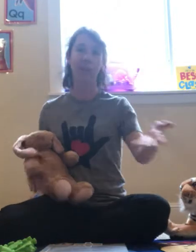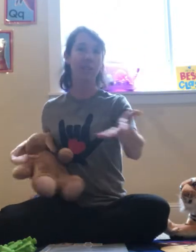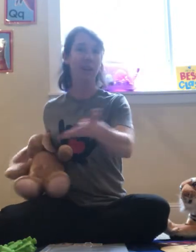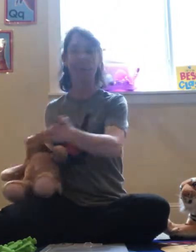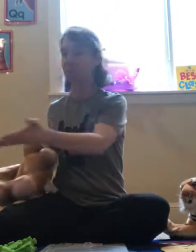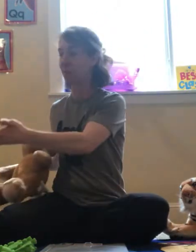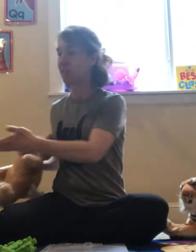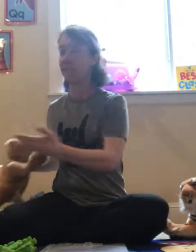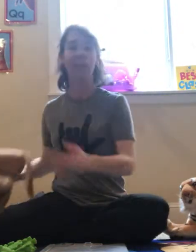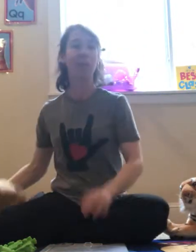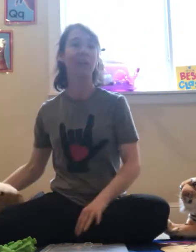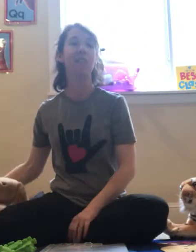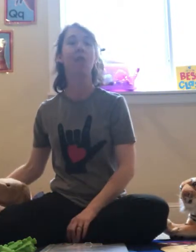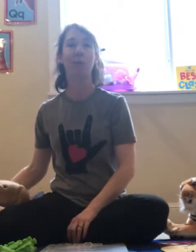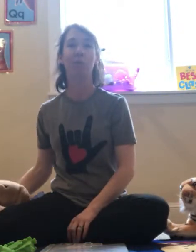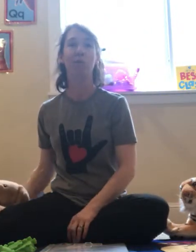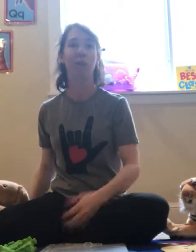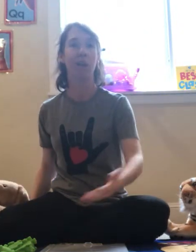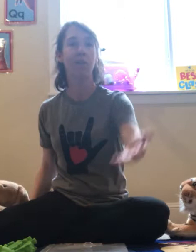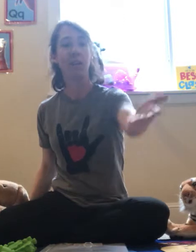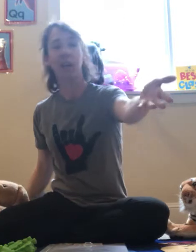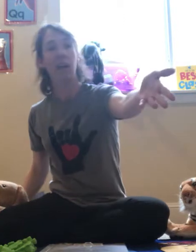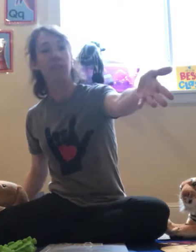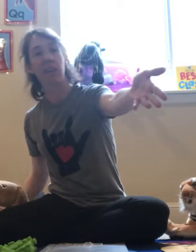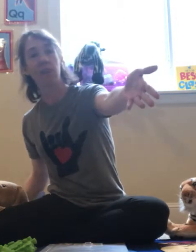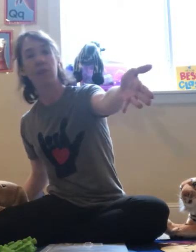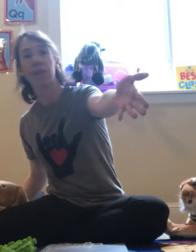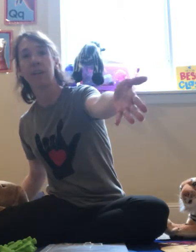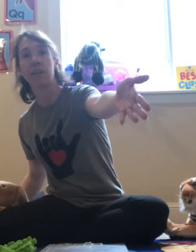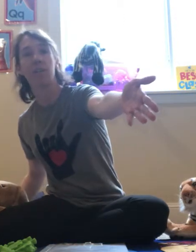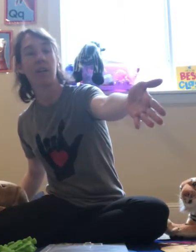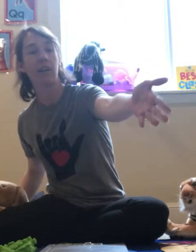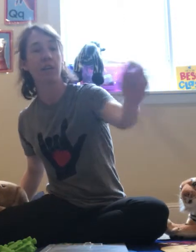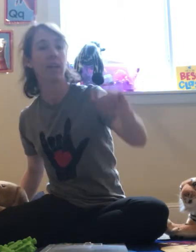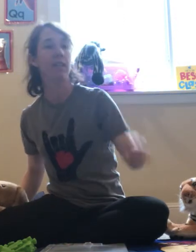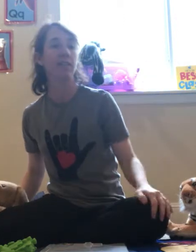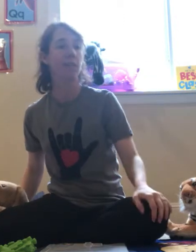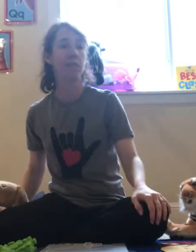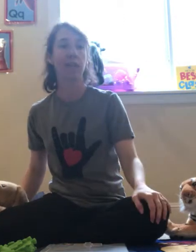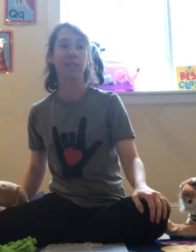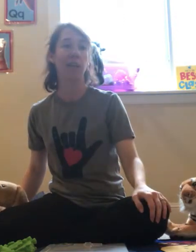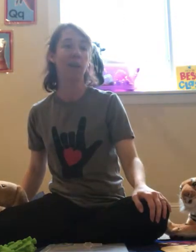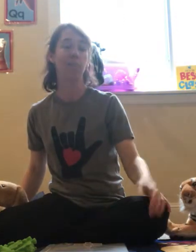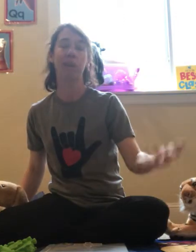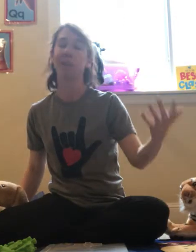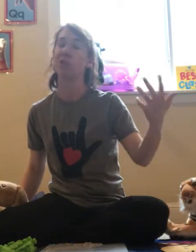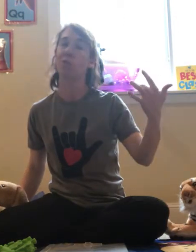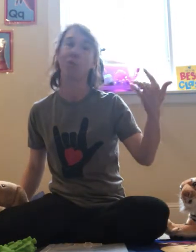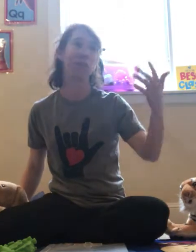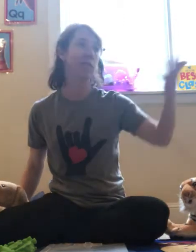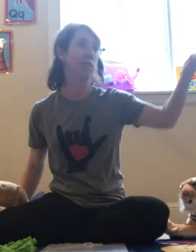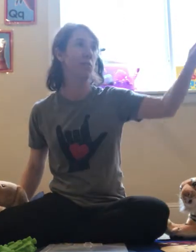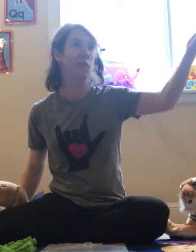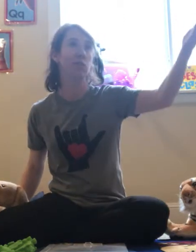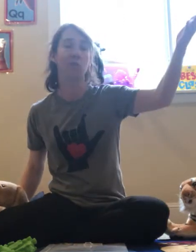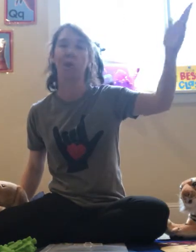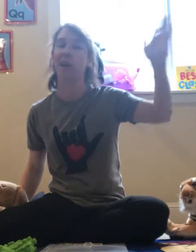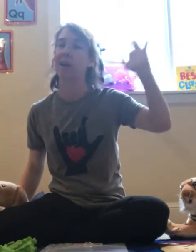Otherwise, you can see that my kids have already moved around. I've got a kid over here that is upside down playing in the toys. Someone else is